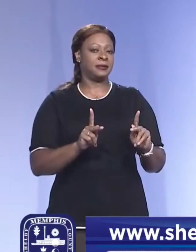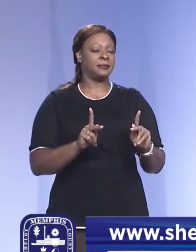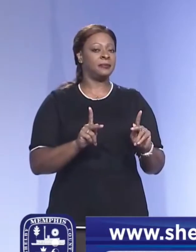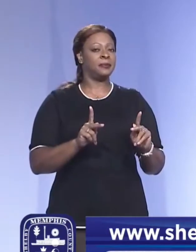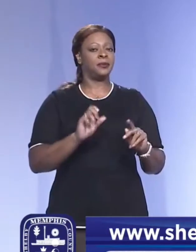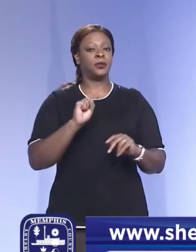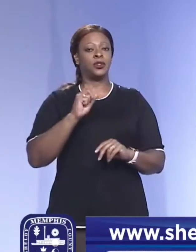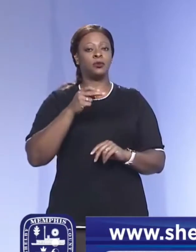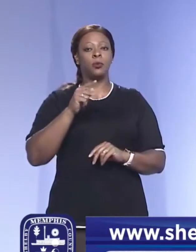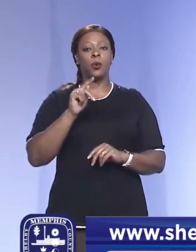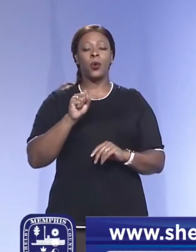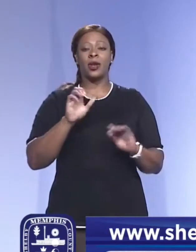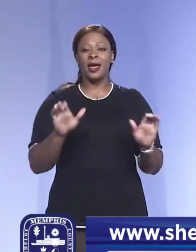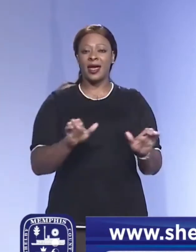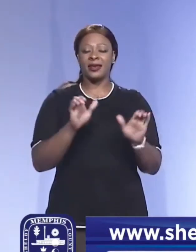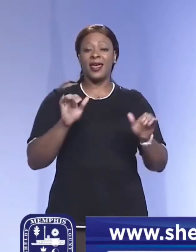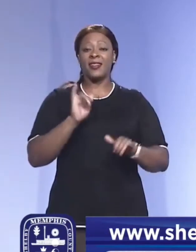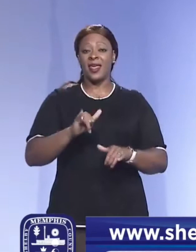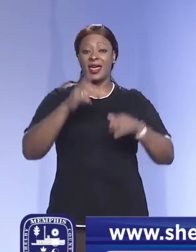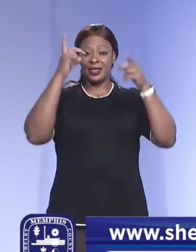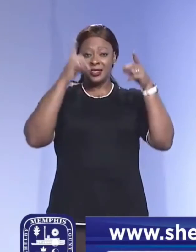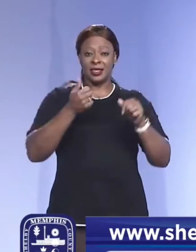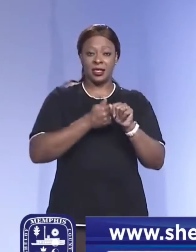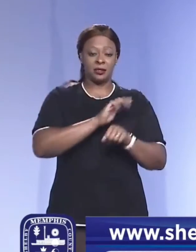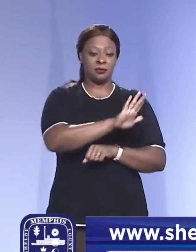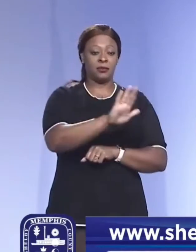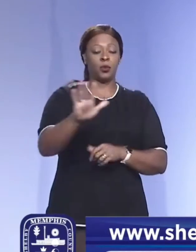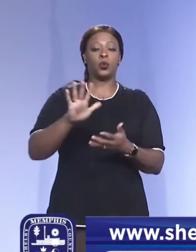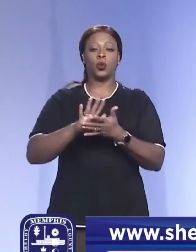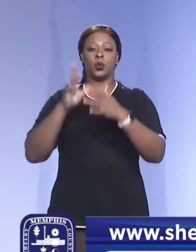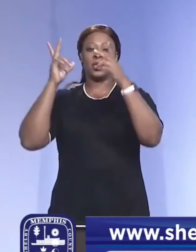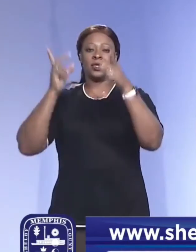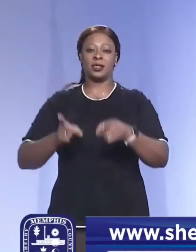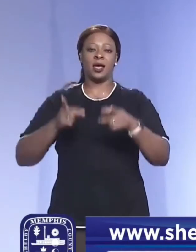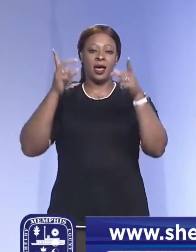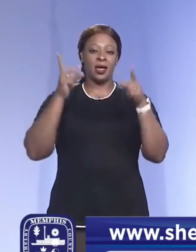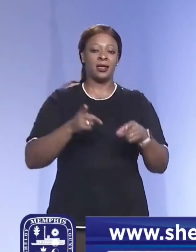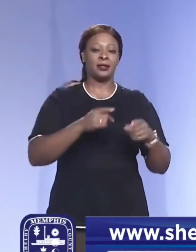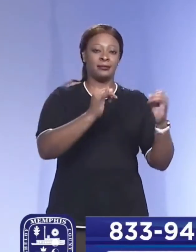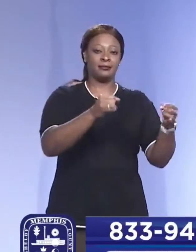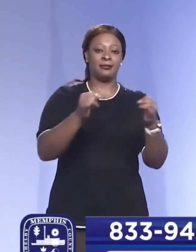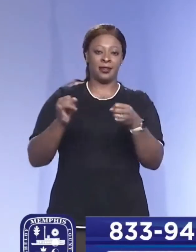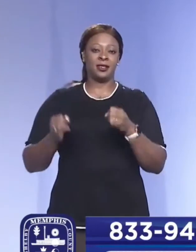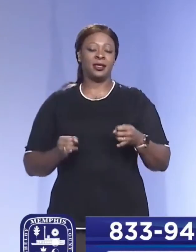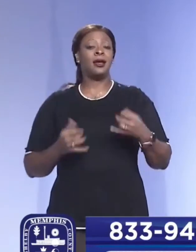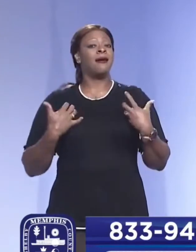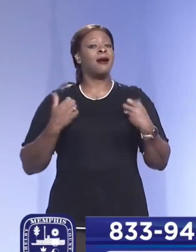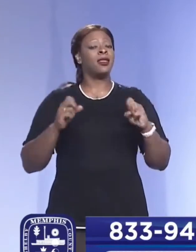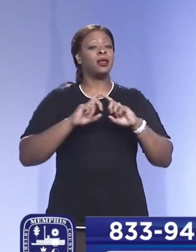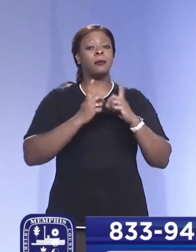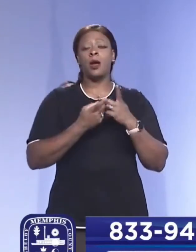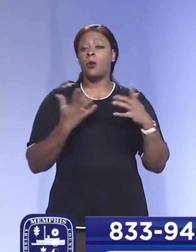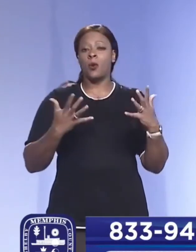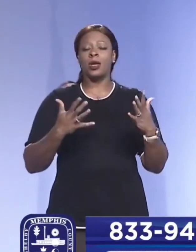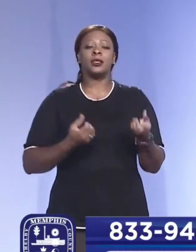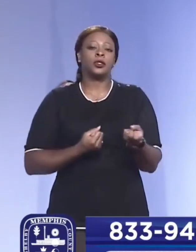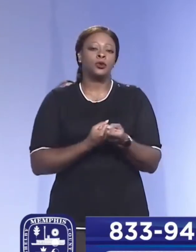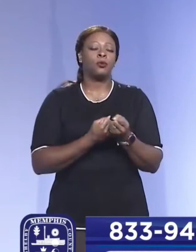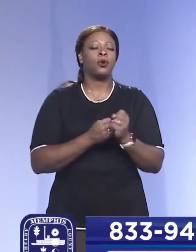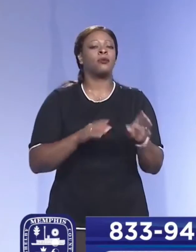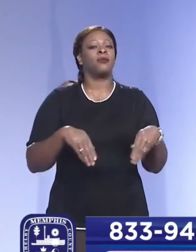sport activities. This is a decision that each school will have to make. The health department is available to provide